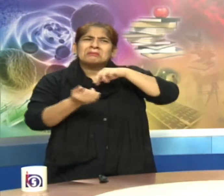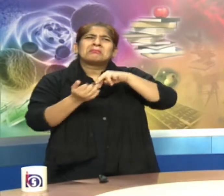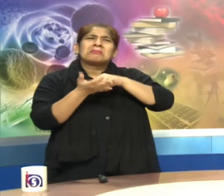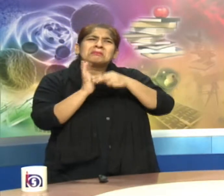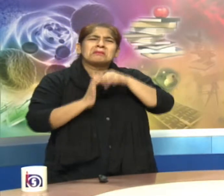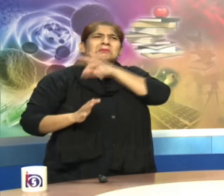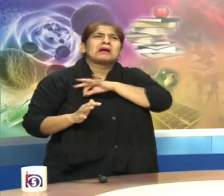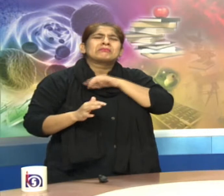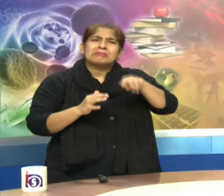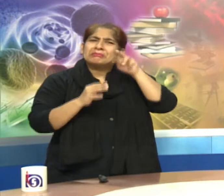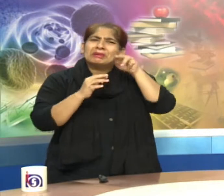we talk about the society